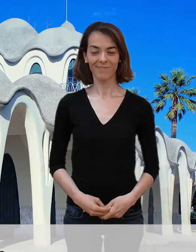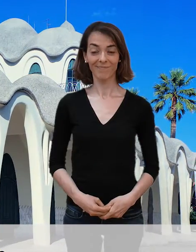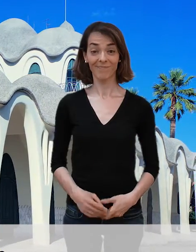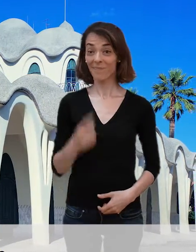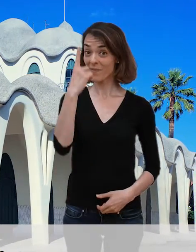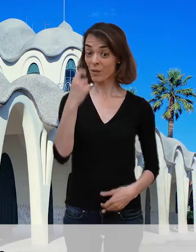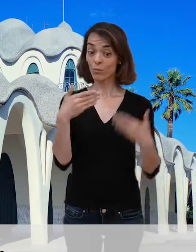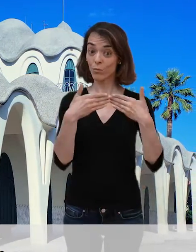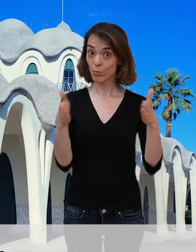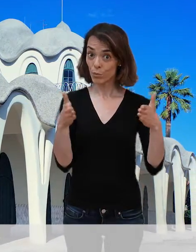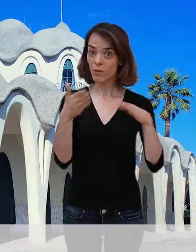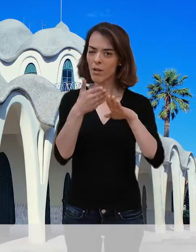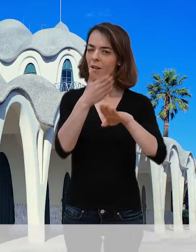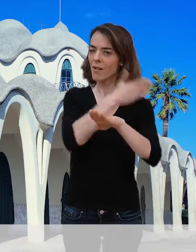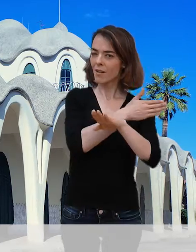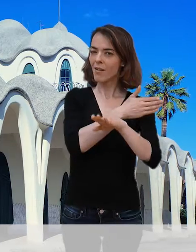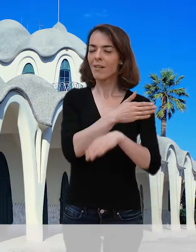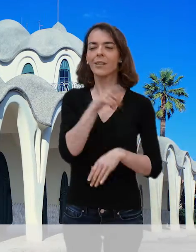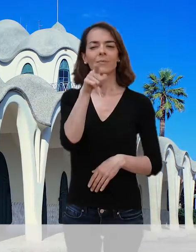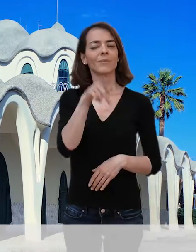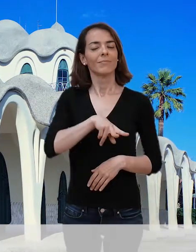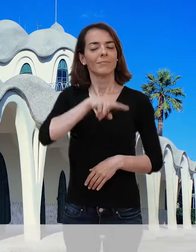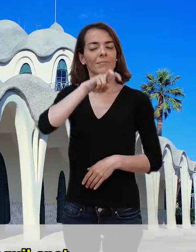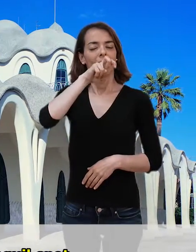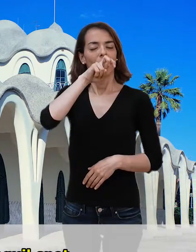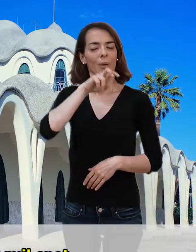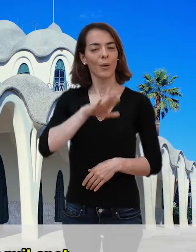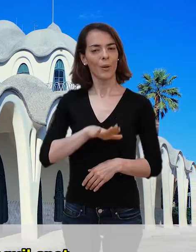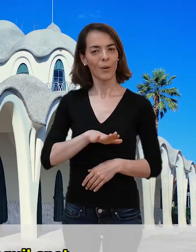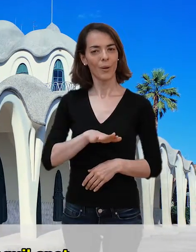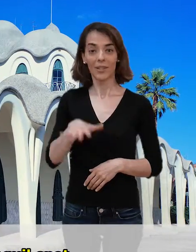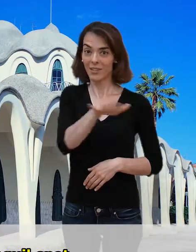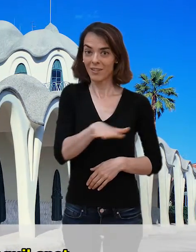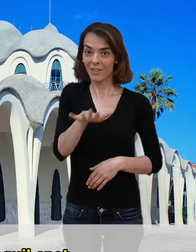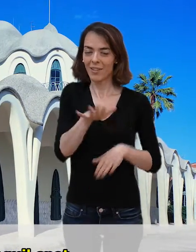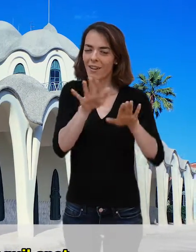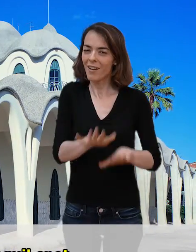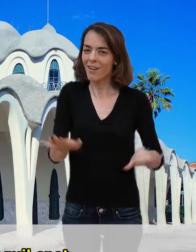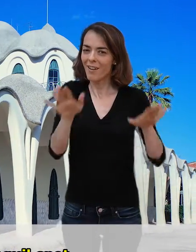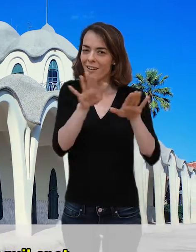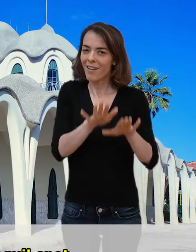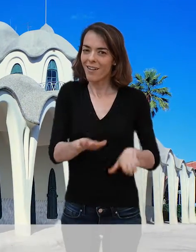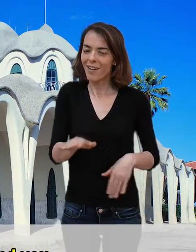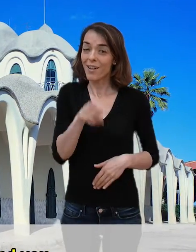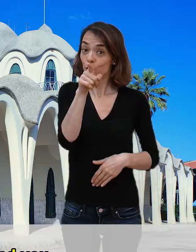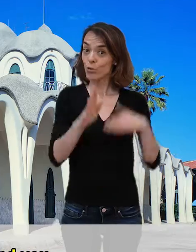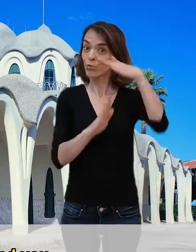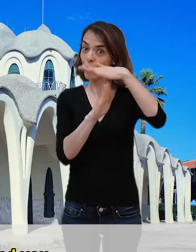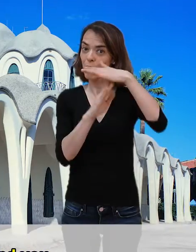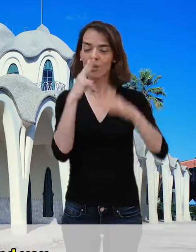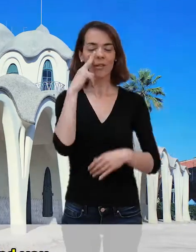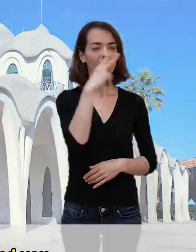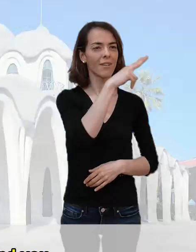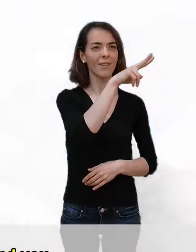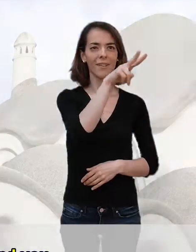But before we begin, breathe in the air. Stop for a while in this tranquil spot and take a good